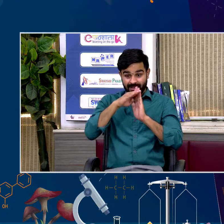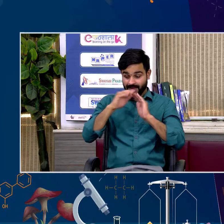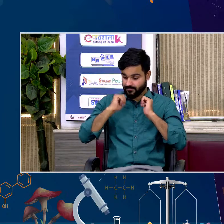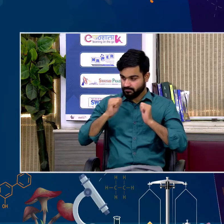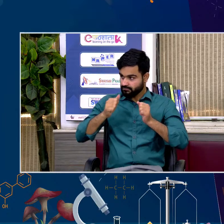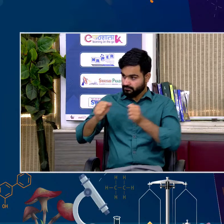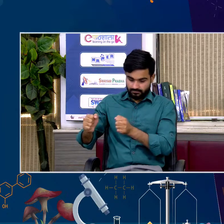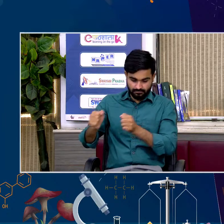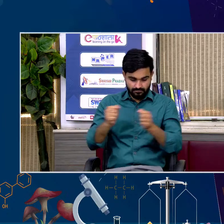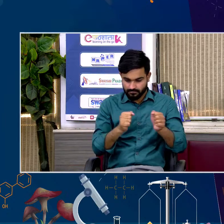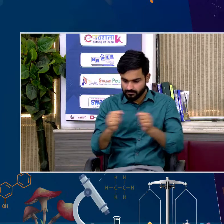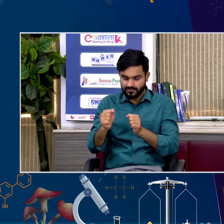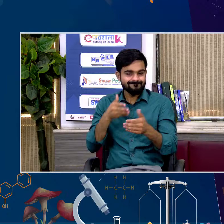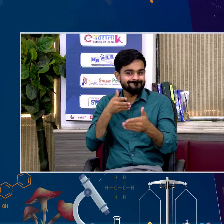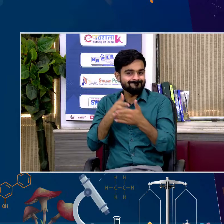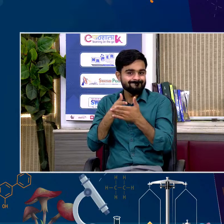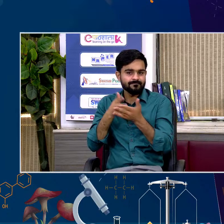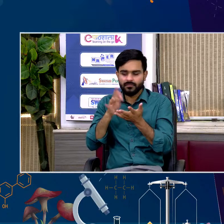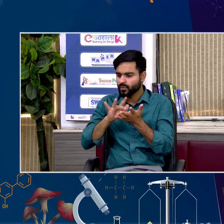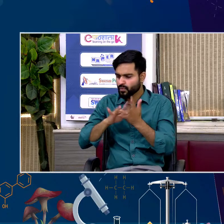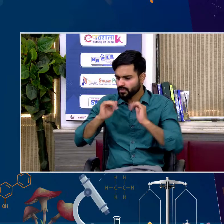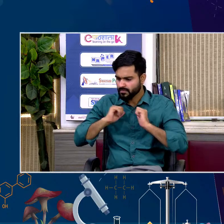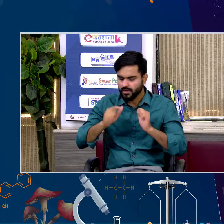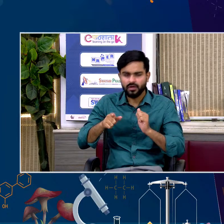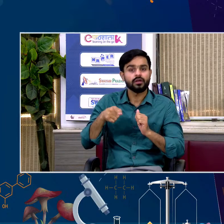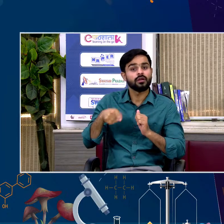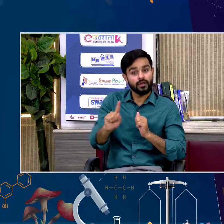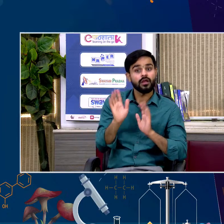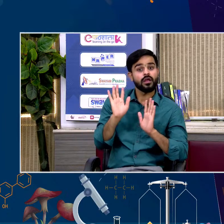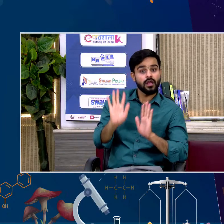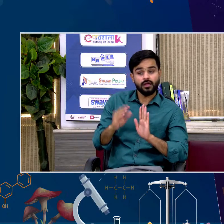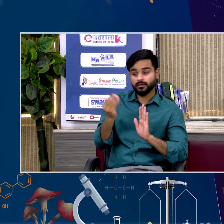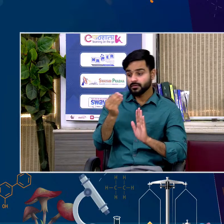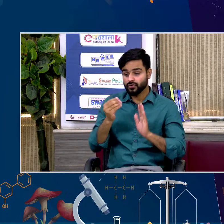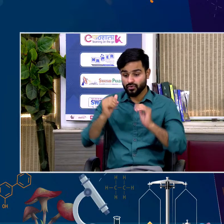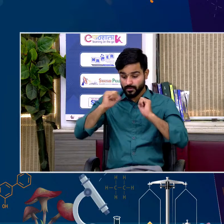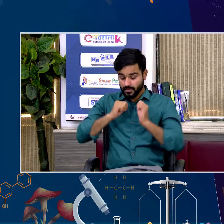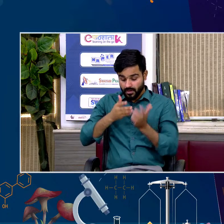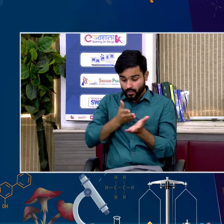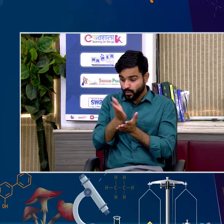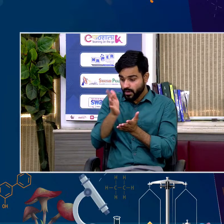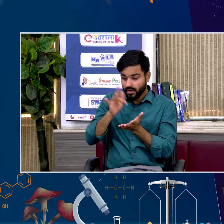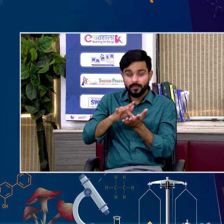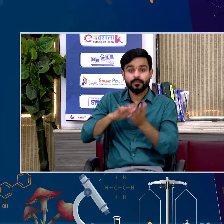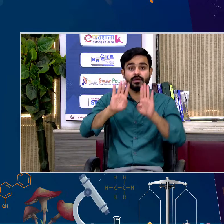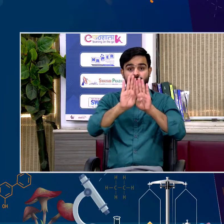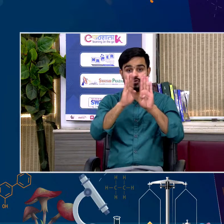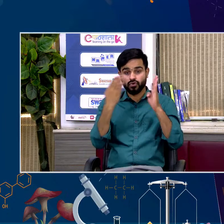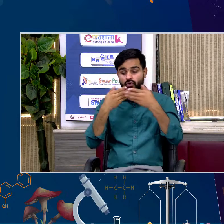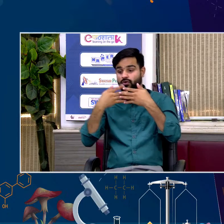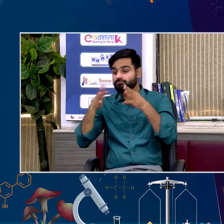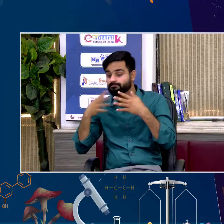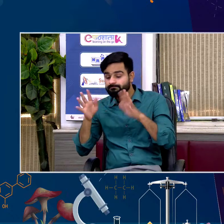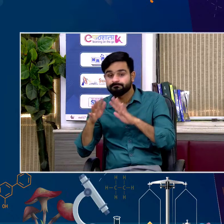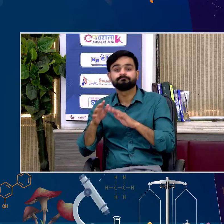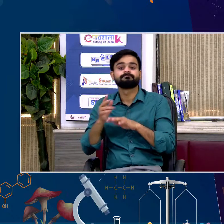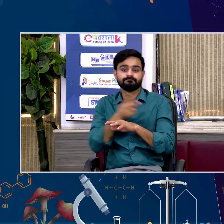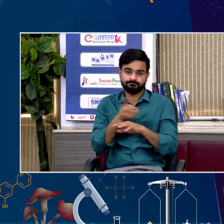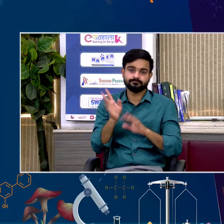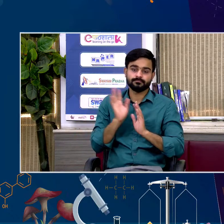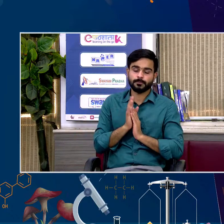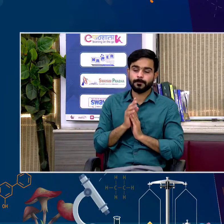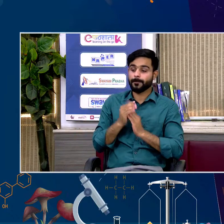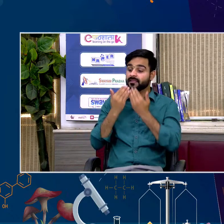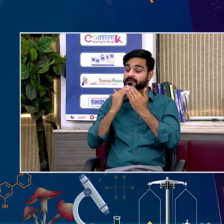on which the child is going to be sitting. You could also have him sit away from the doors and windows. Now, we know that